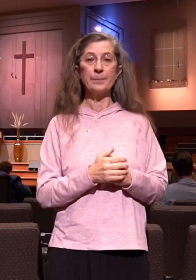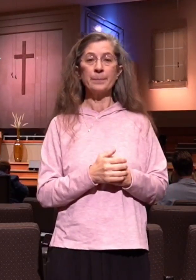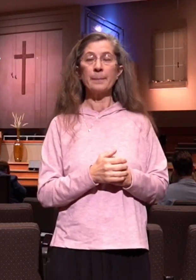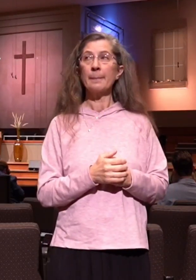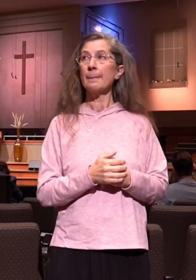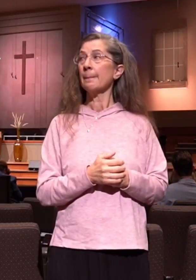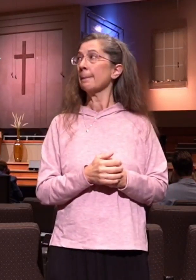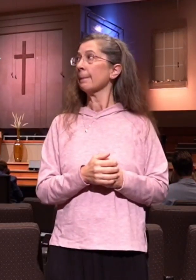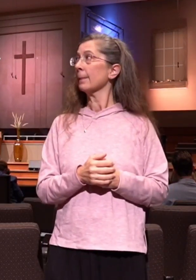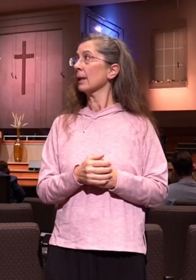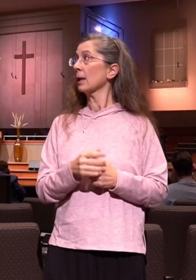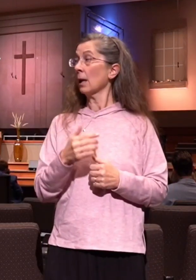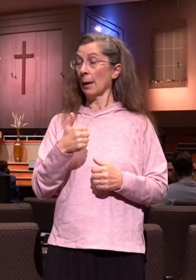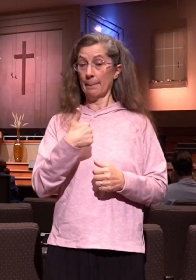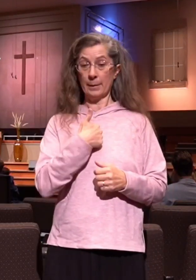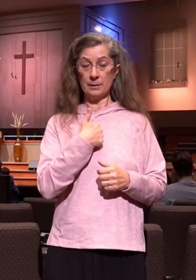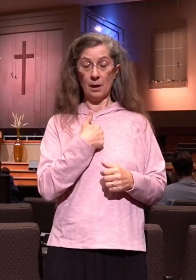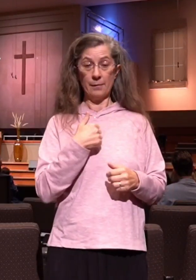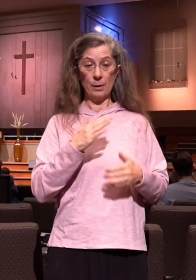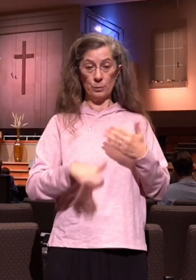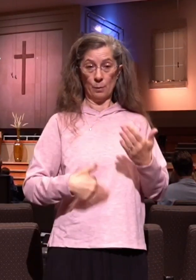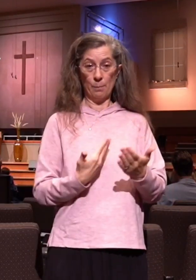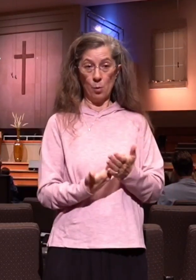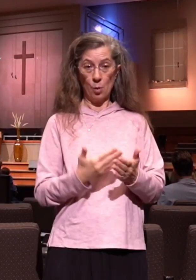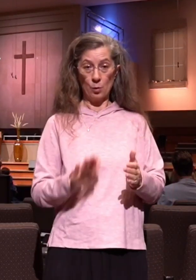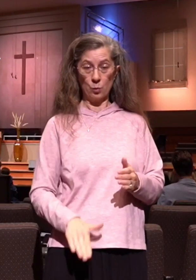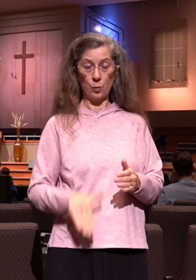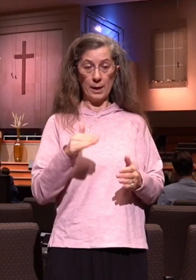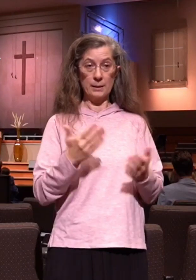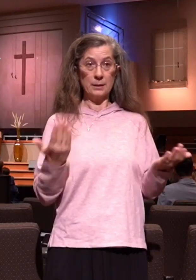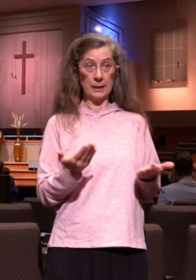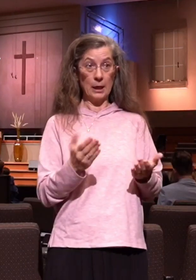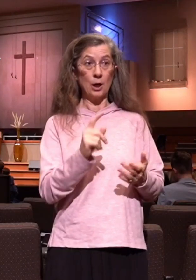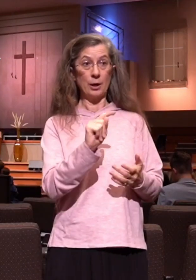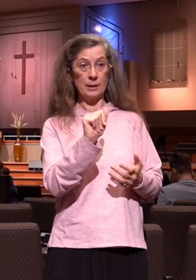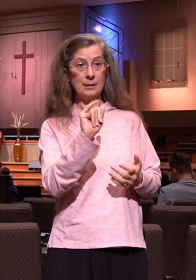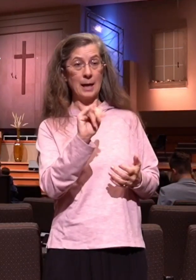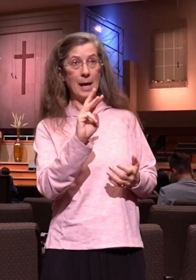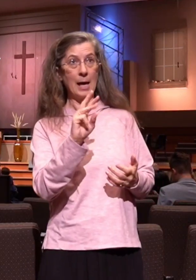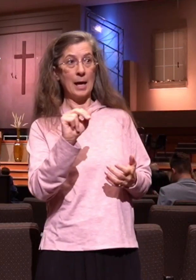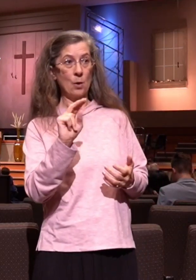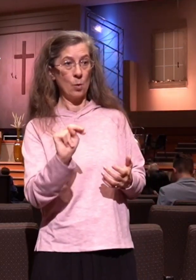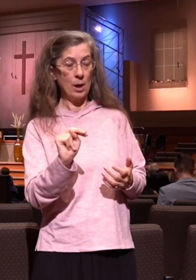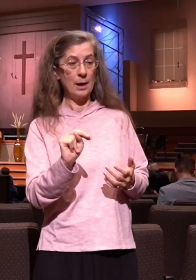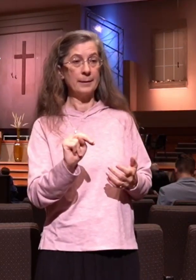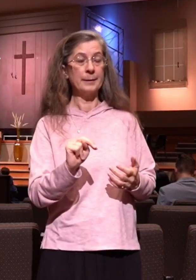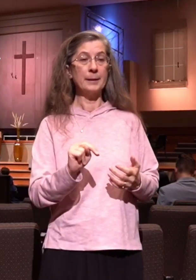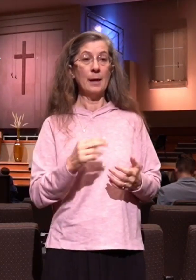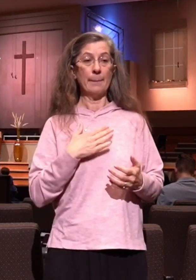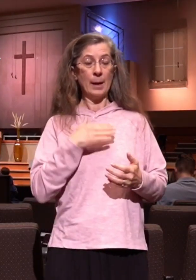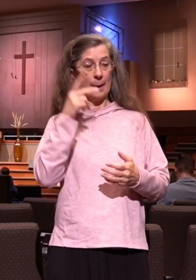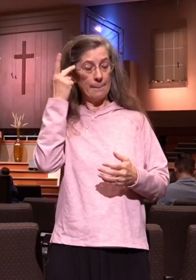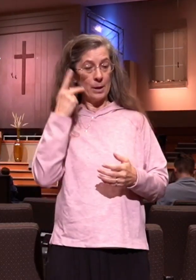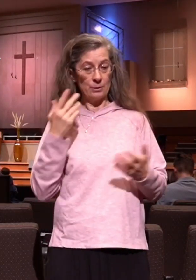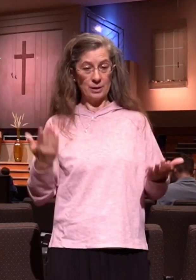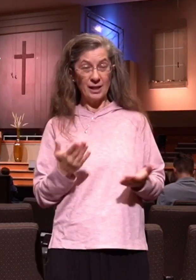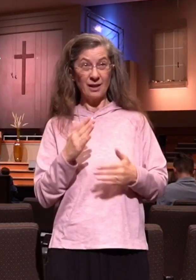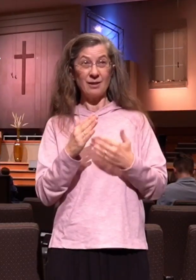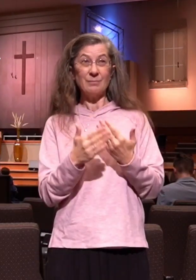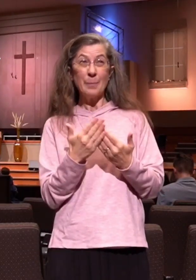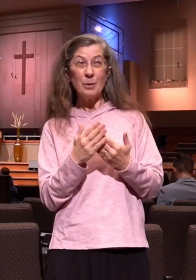Taiwan, for myself, I was born and raised in Taiwan. My parents are missionaries, so they've been here almost 40 years now. That's cool. That's